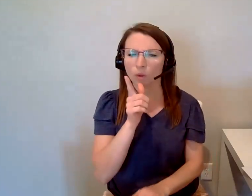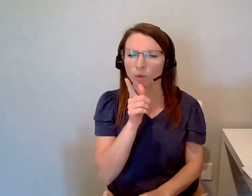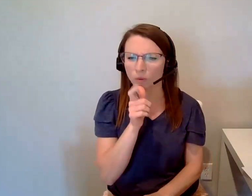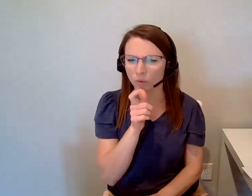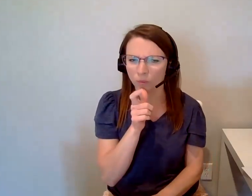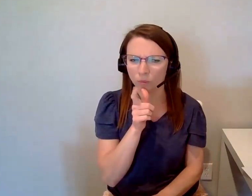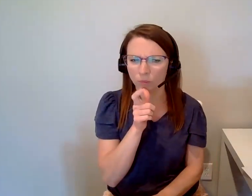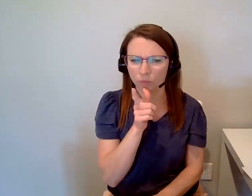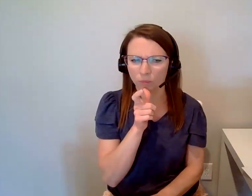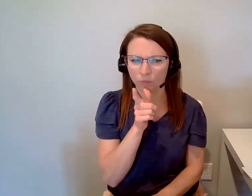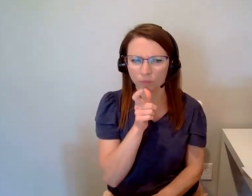Who.